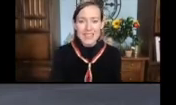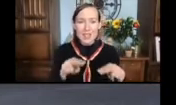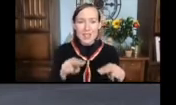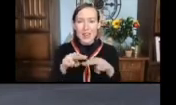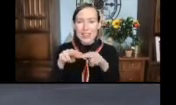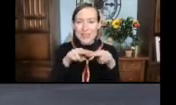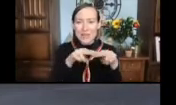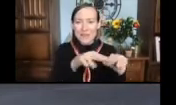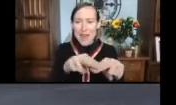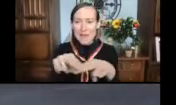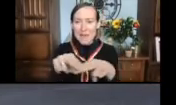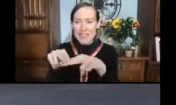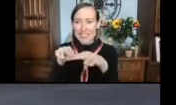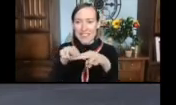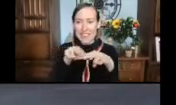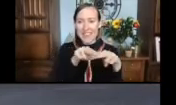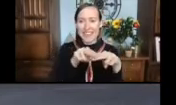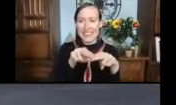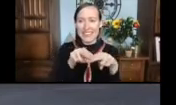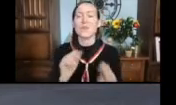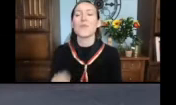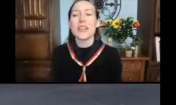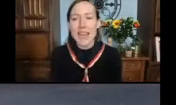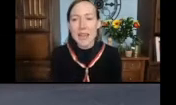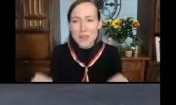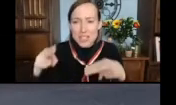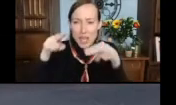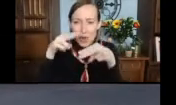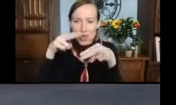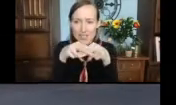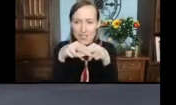Let's learn some family signs. Type in